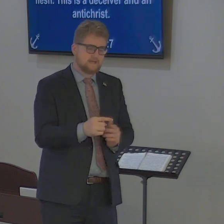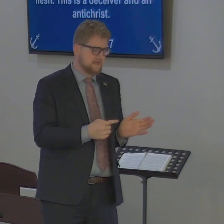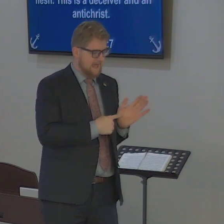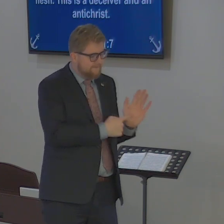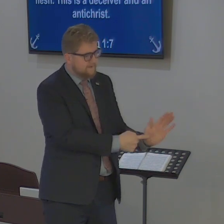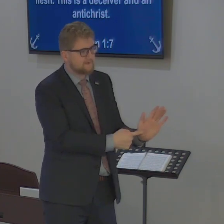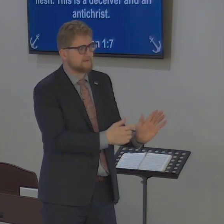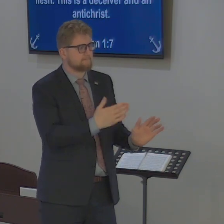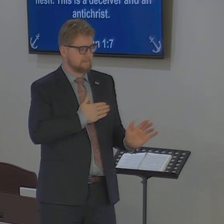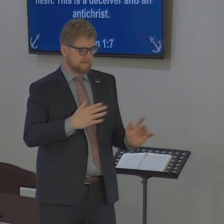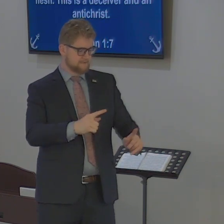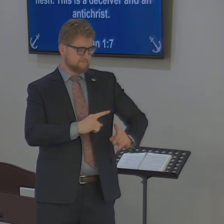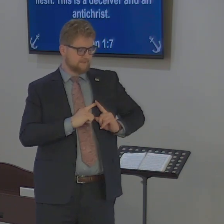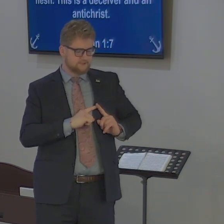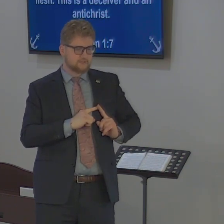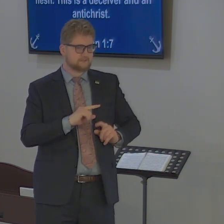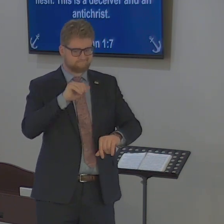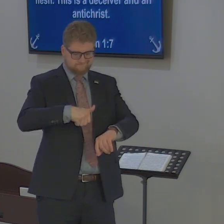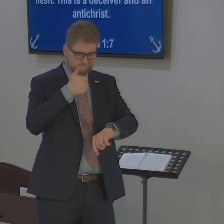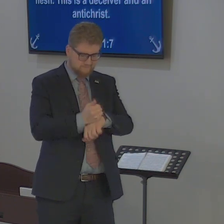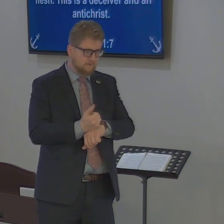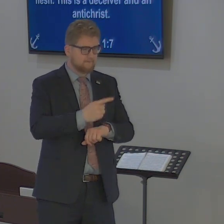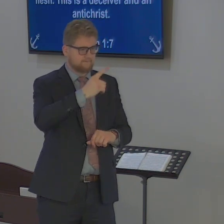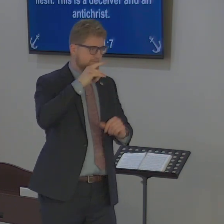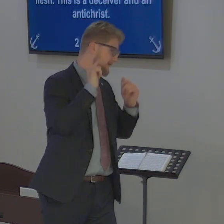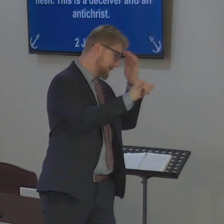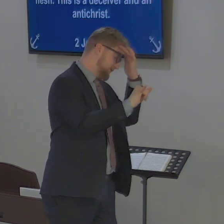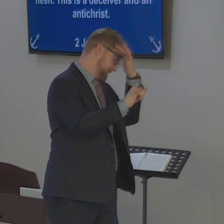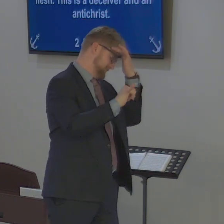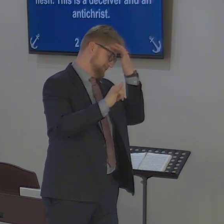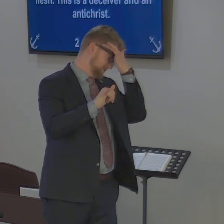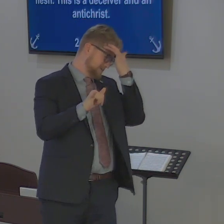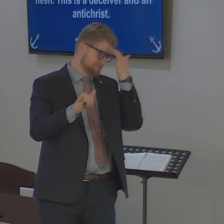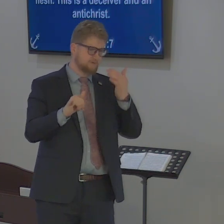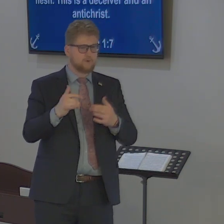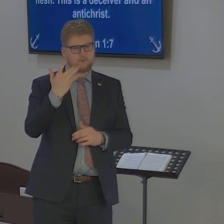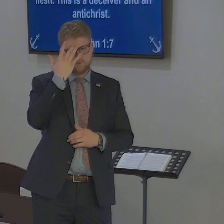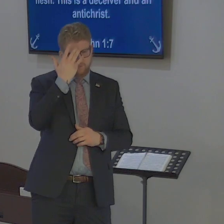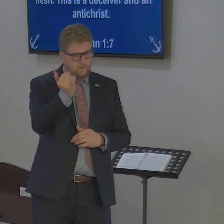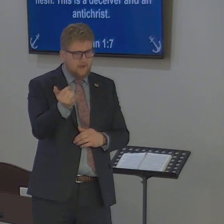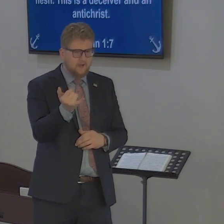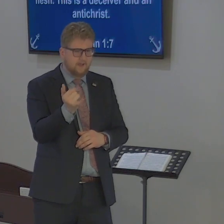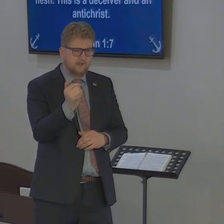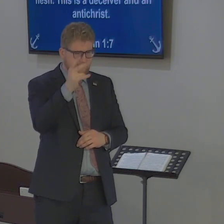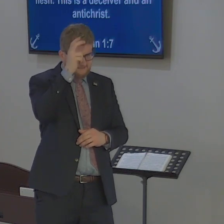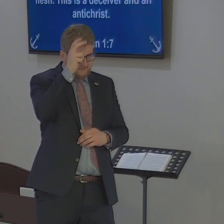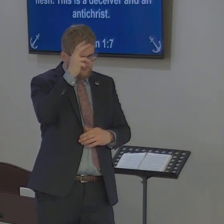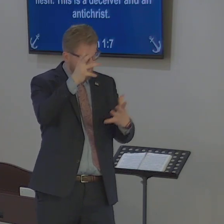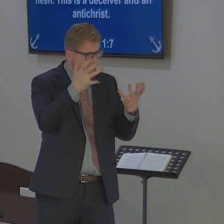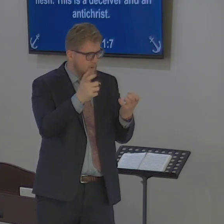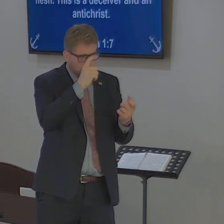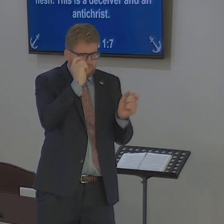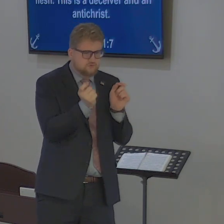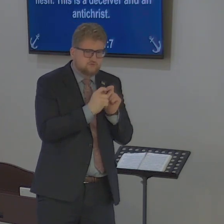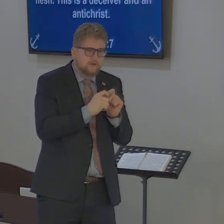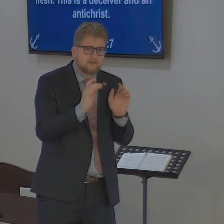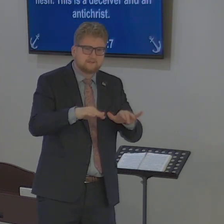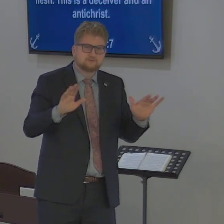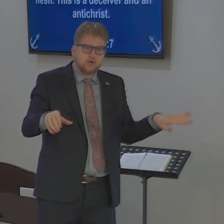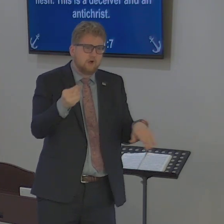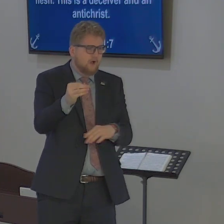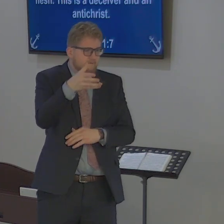settled forever. So you might be thinking, why in the world would the devil want to deceive a child of God then? Why would he